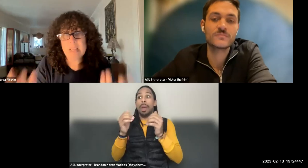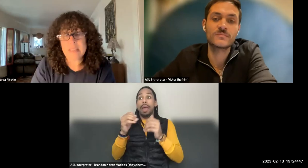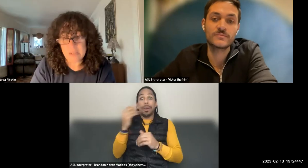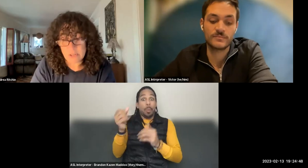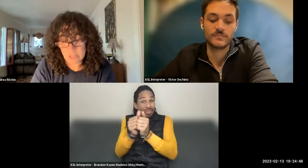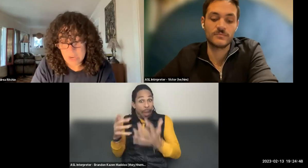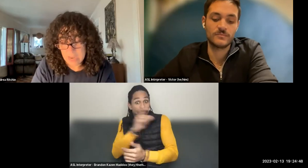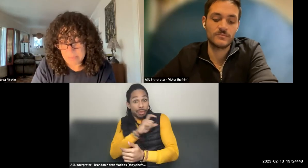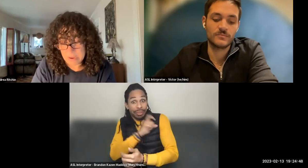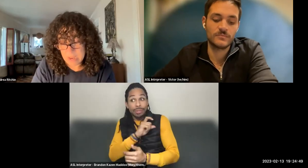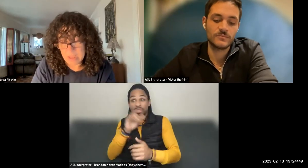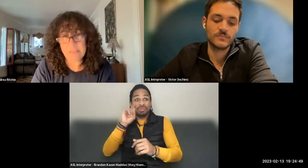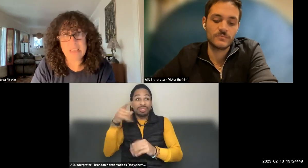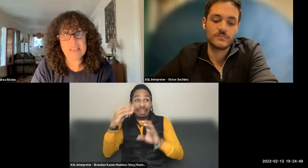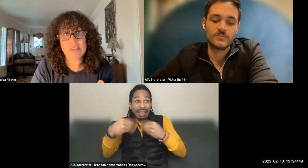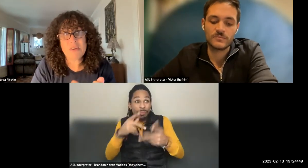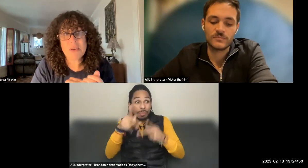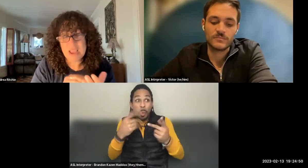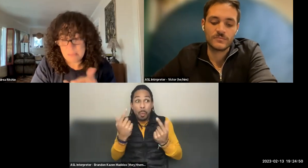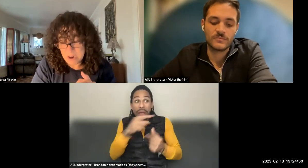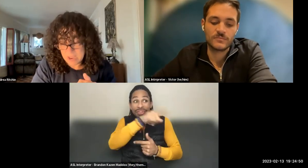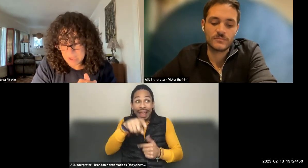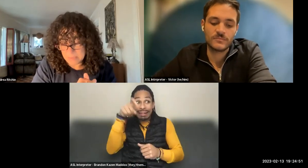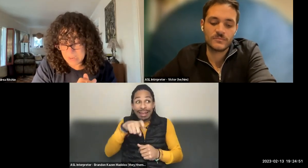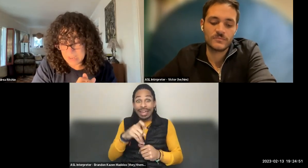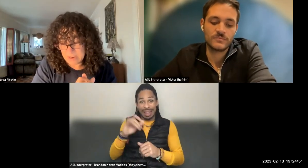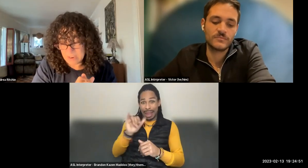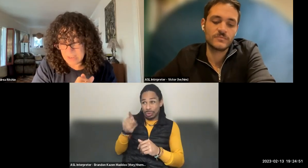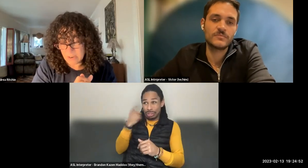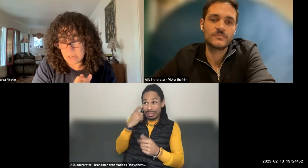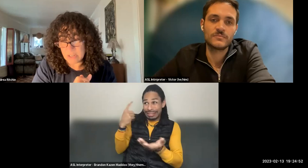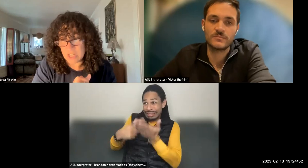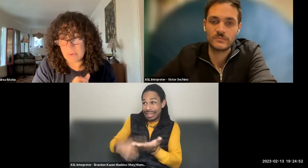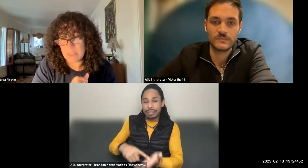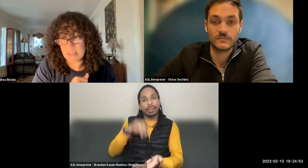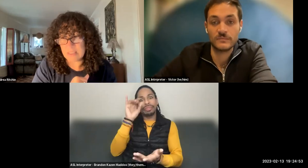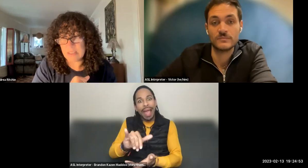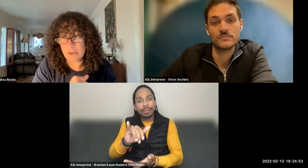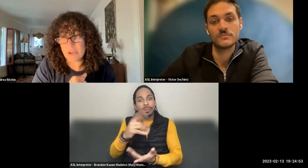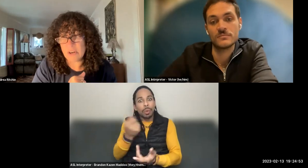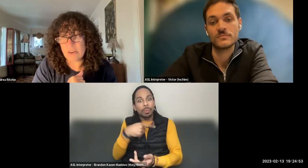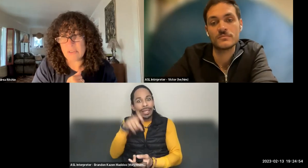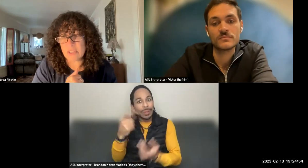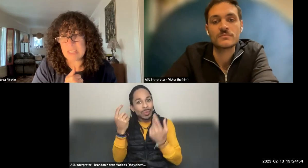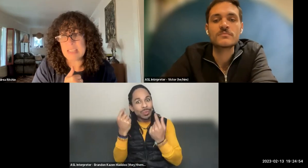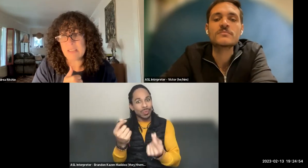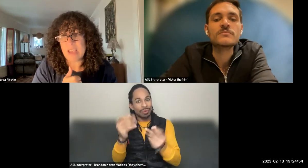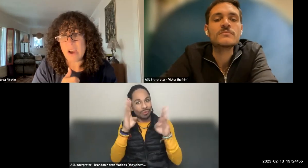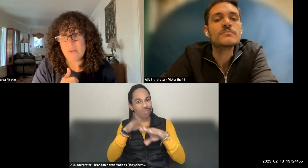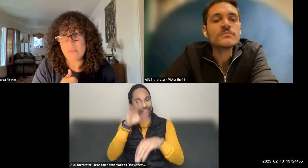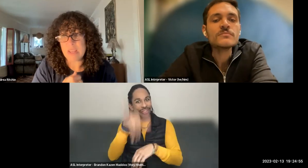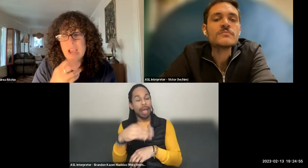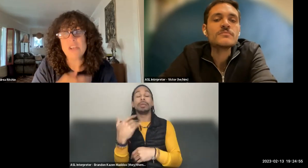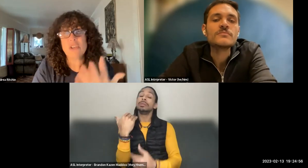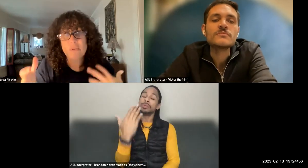need in the ways that you were just talking about, Vicky. So Mariame, I'm gonna invite you to share with us, your sense